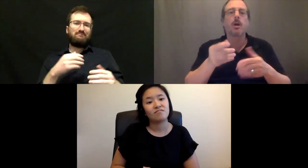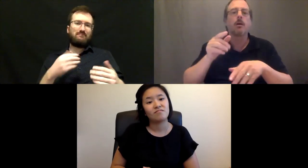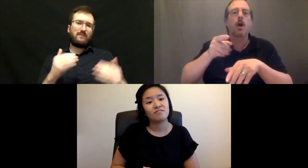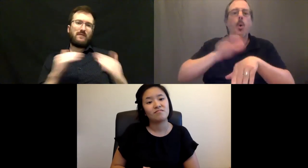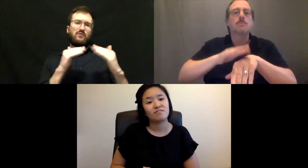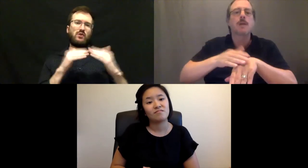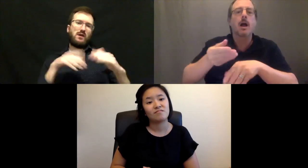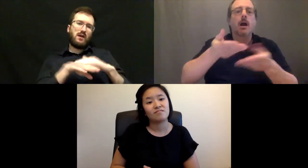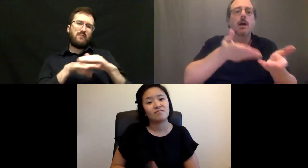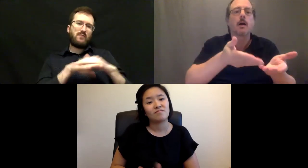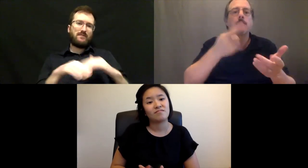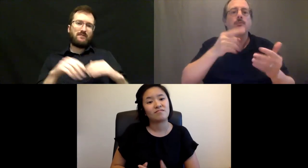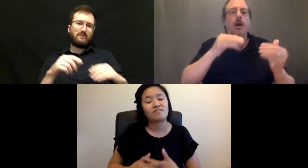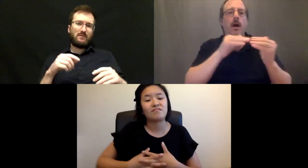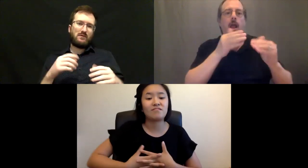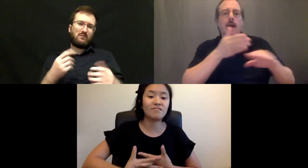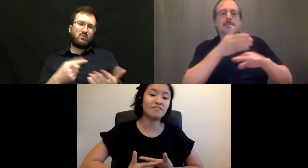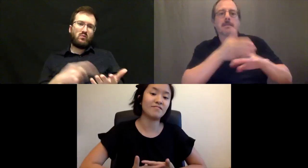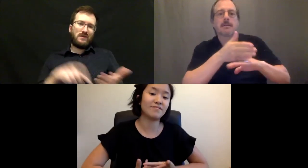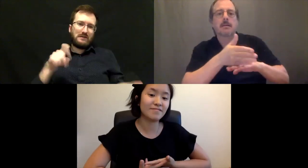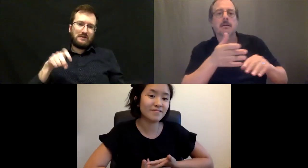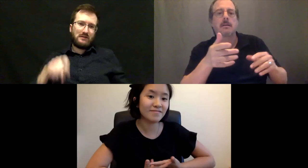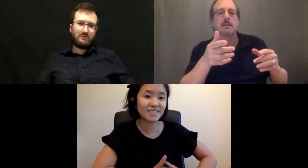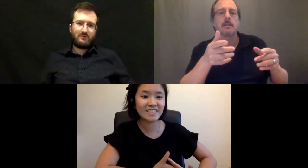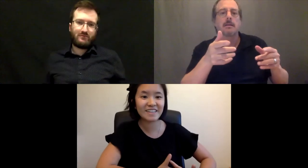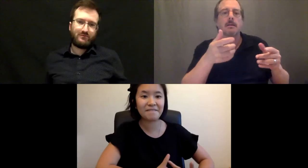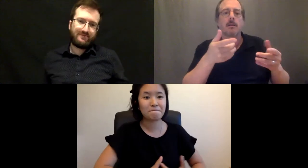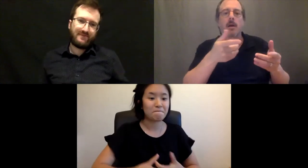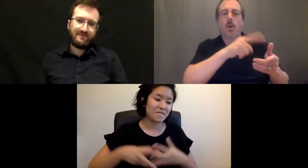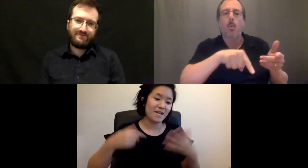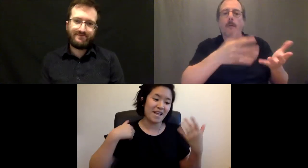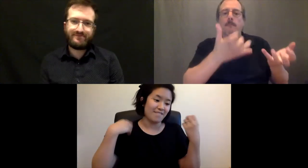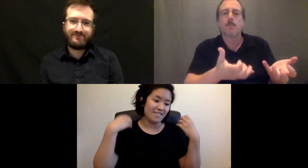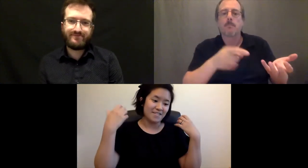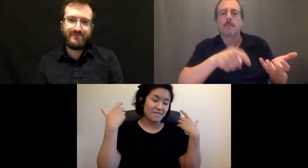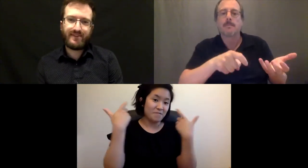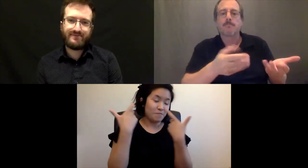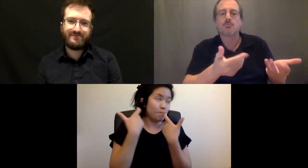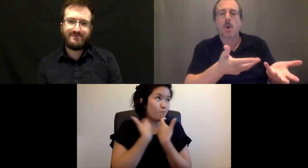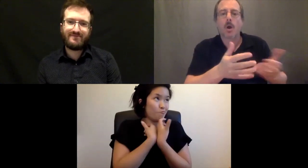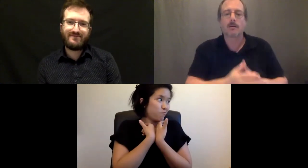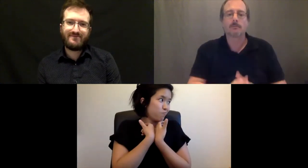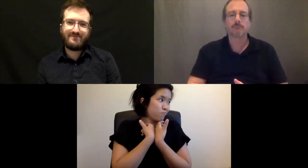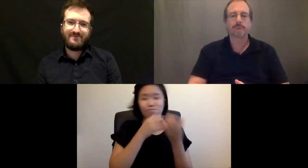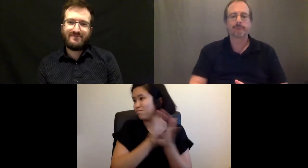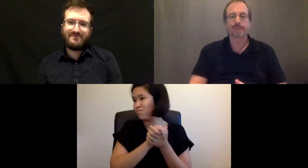What advice could you give to the youth if they're not getting what they need in terms of support?